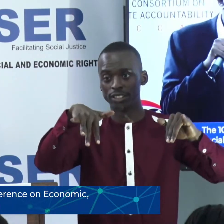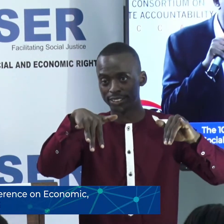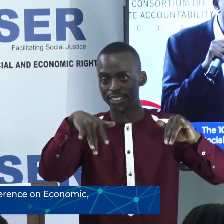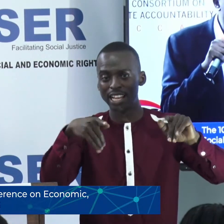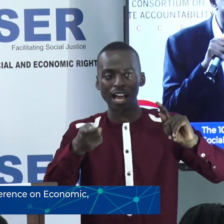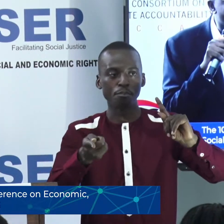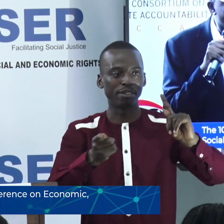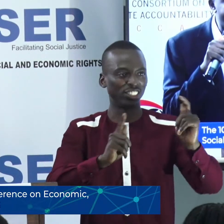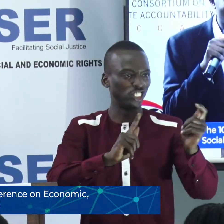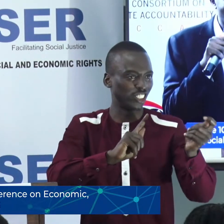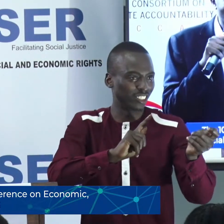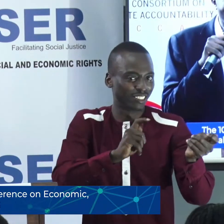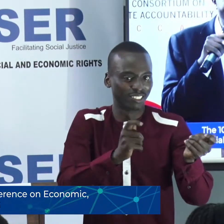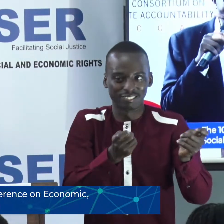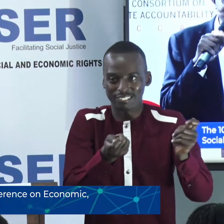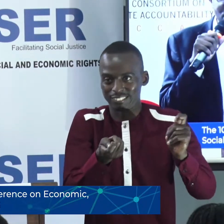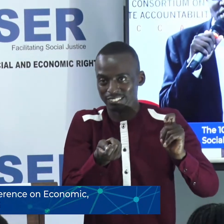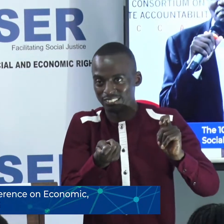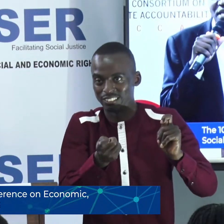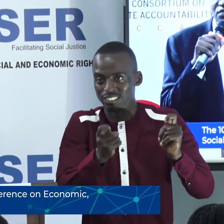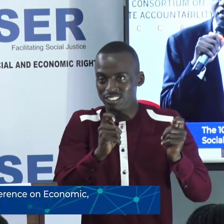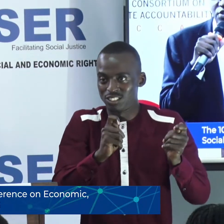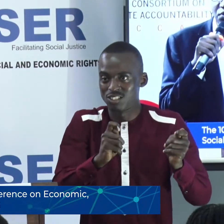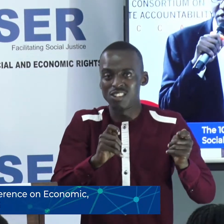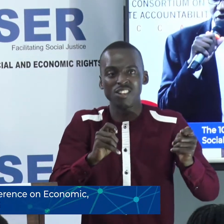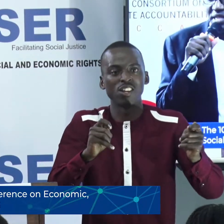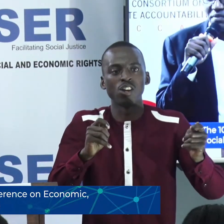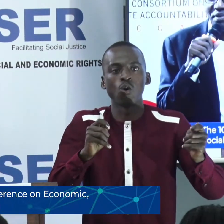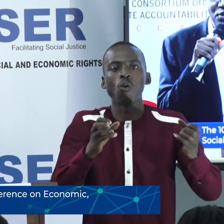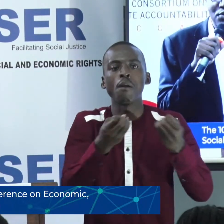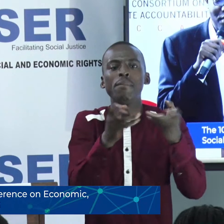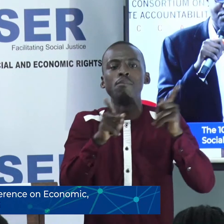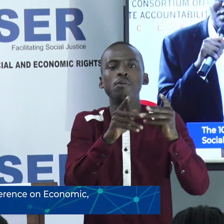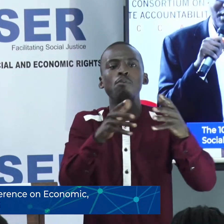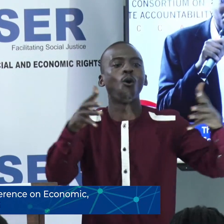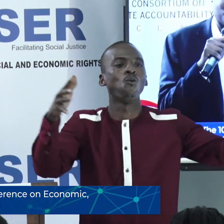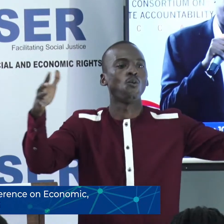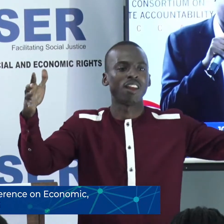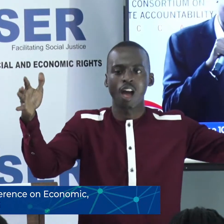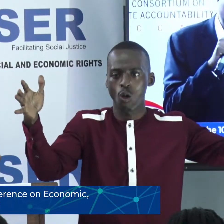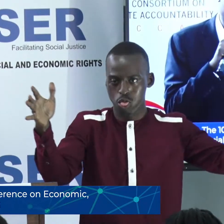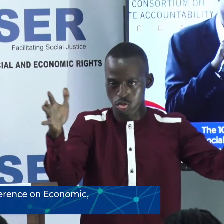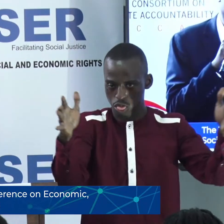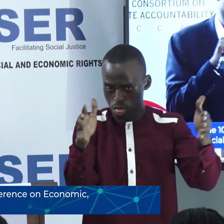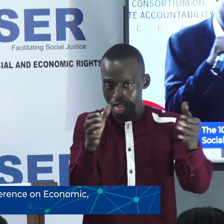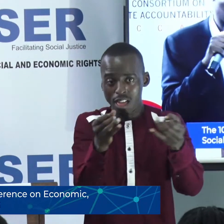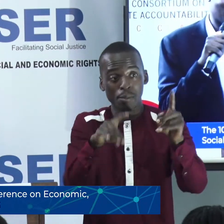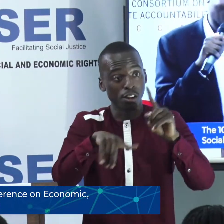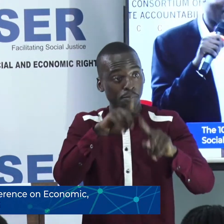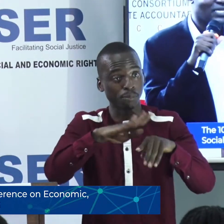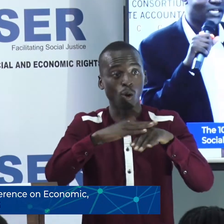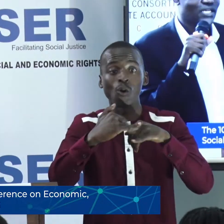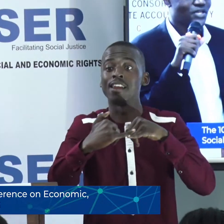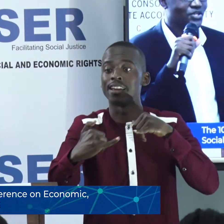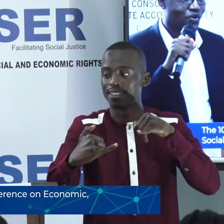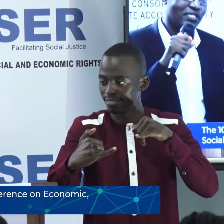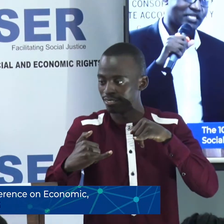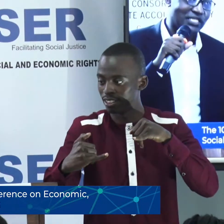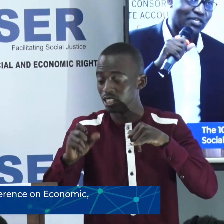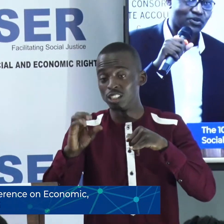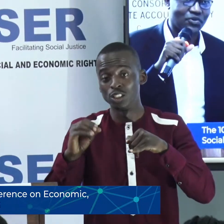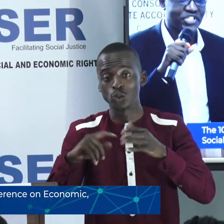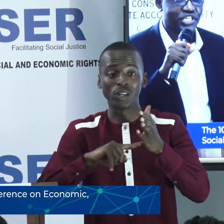been changed a bit. We are not using a big venue with so many people. The majority of our participants are online. So